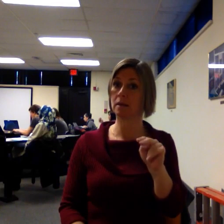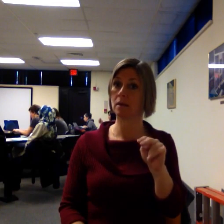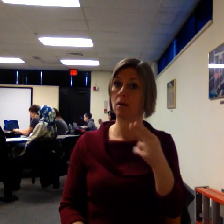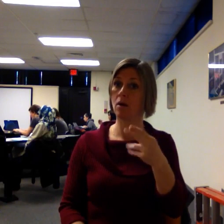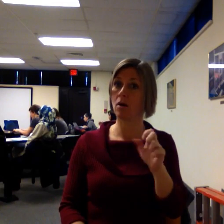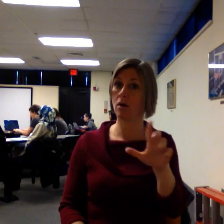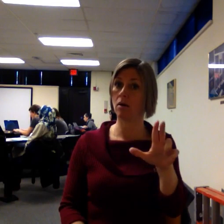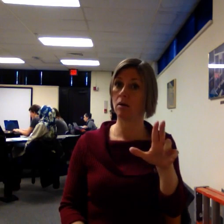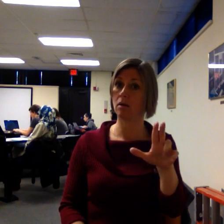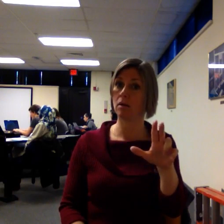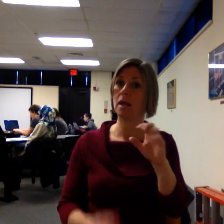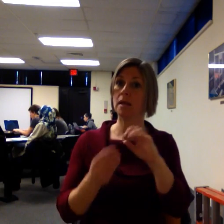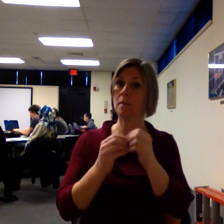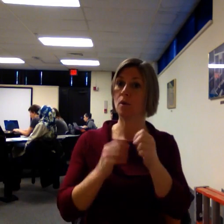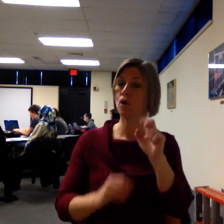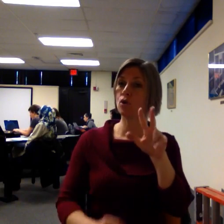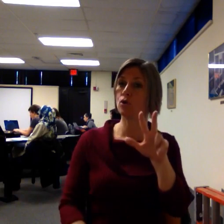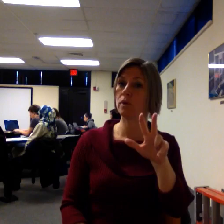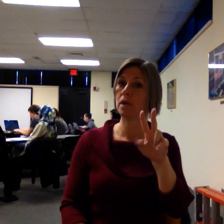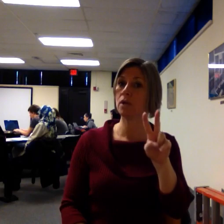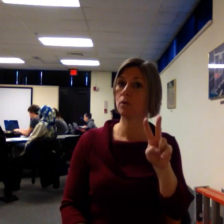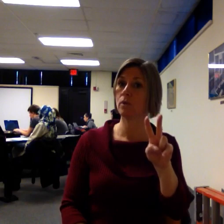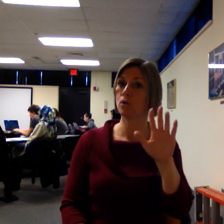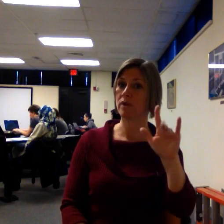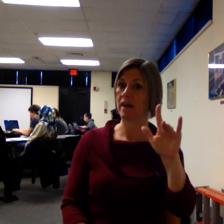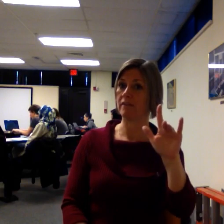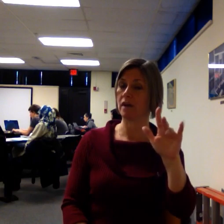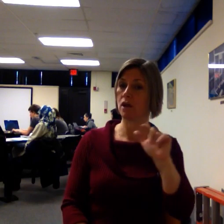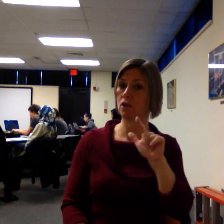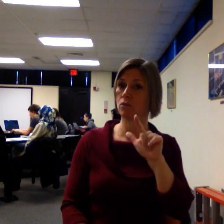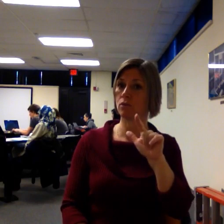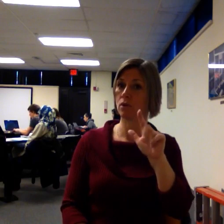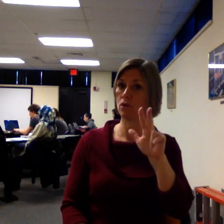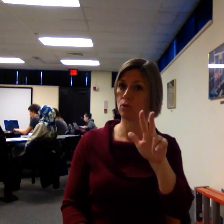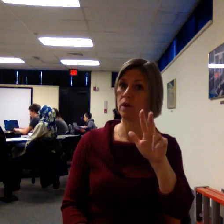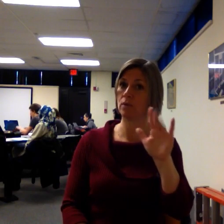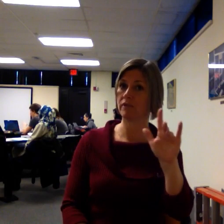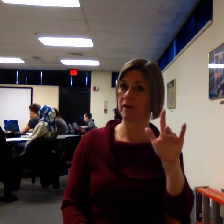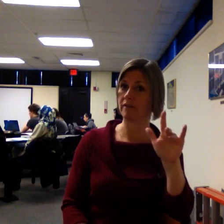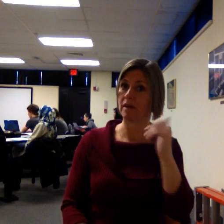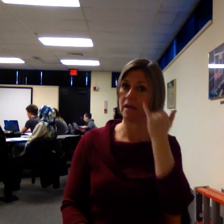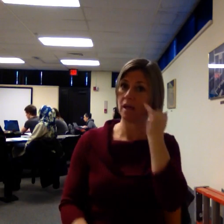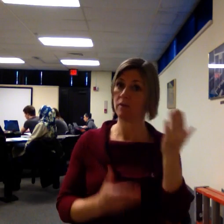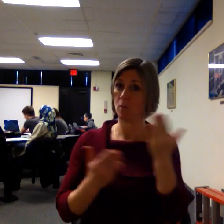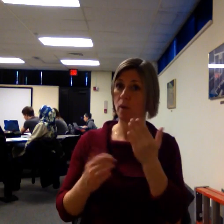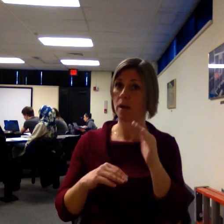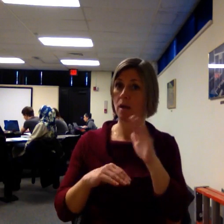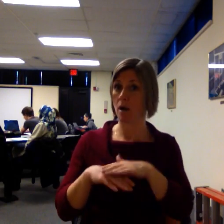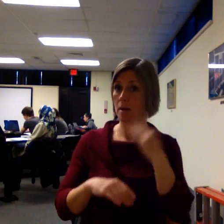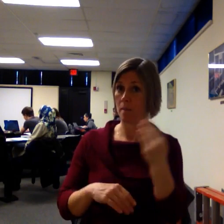there. Clinton Hall room 325. If you're here Monday and you just want to get it turned in and not risk being late or something, that's